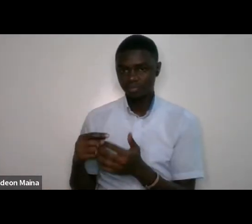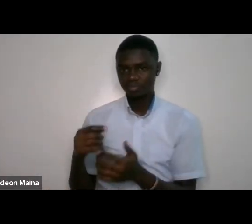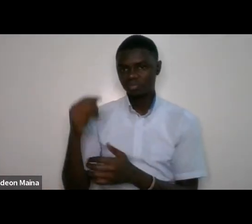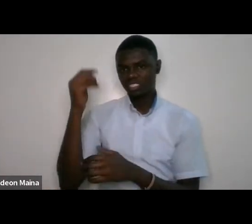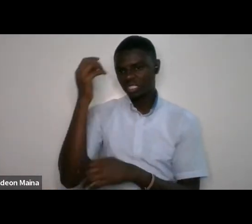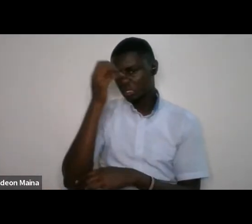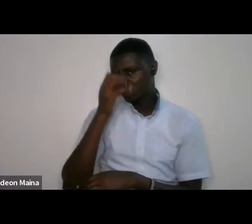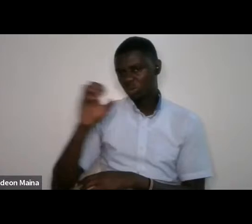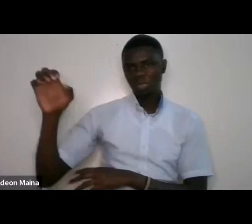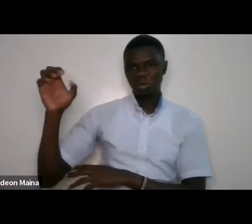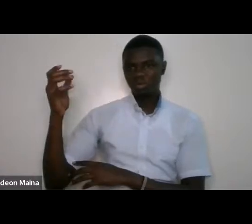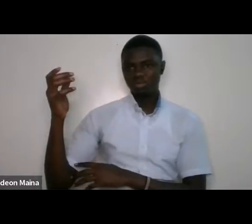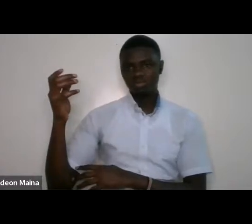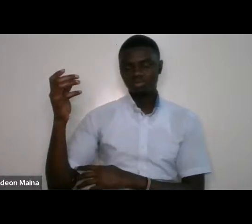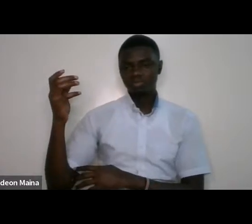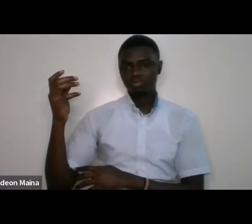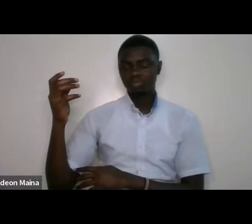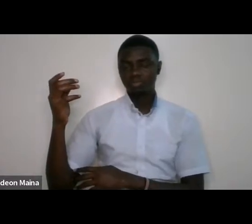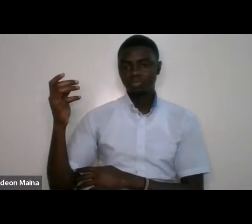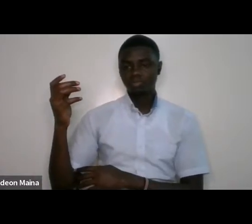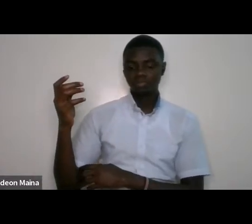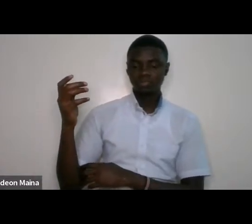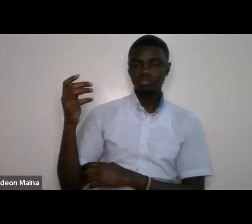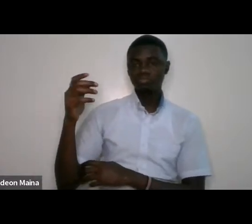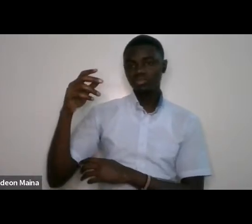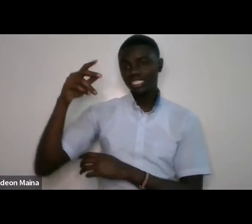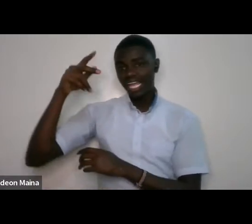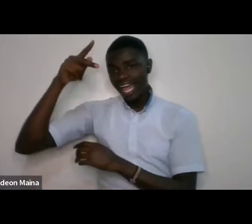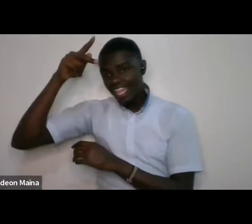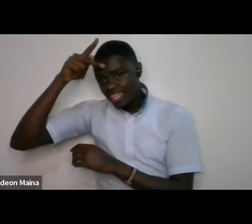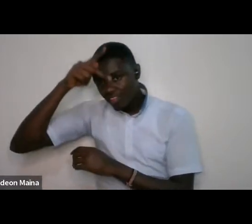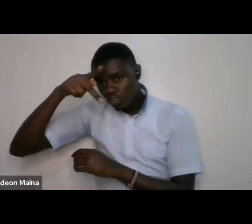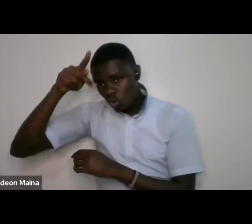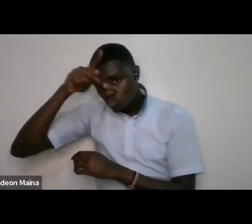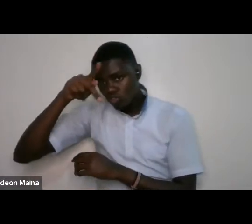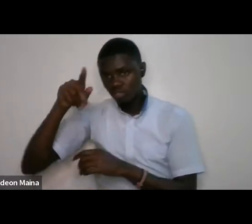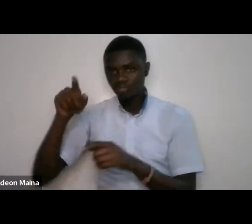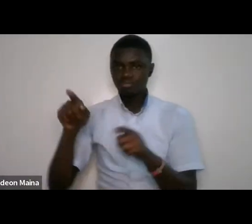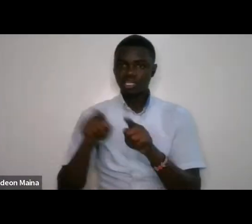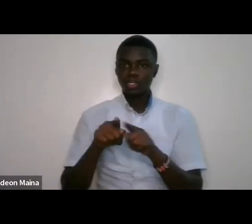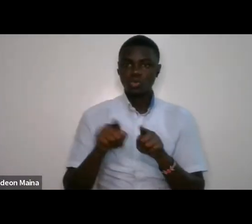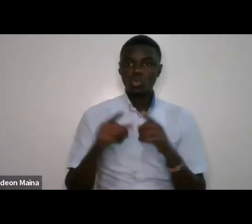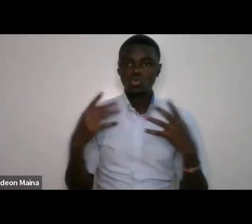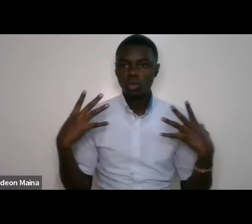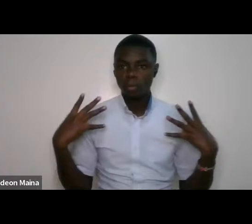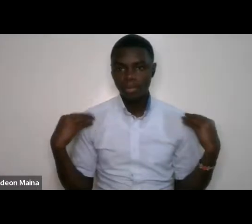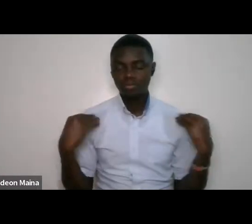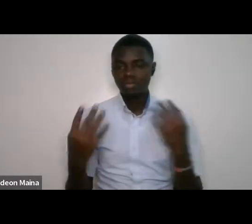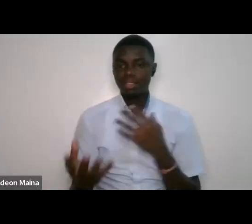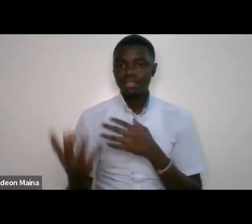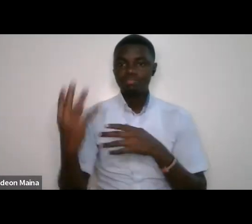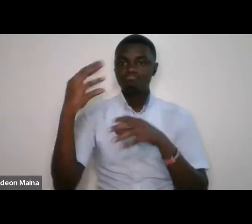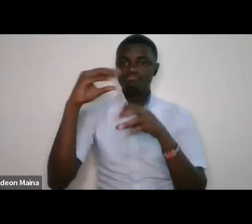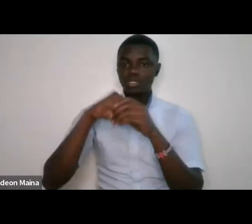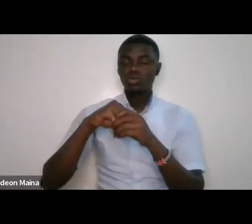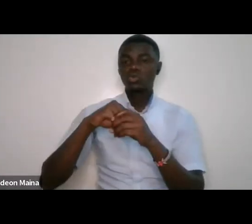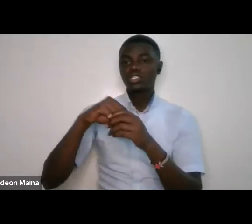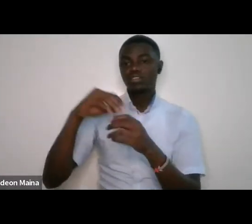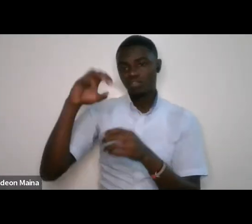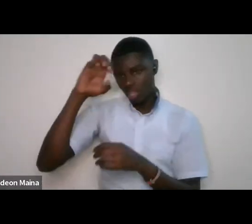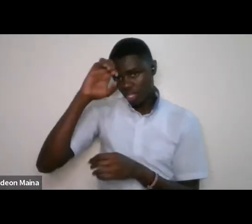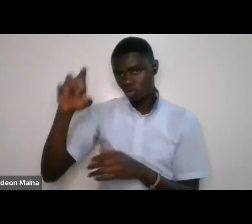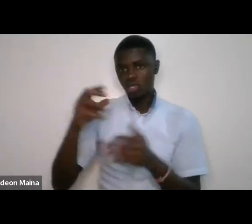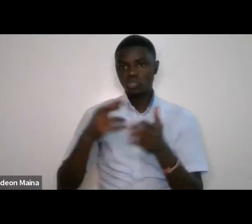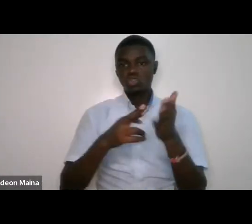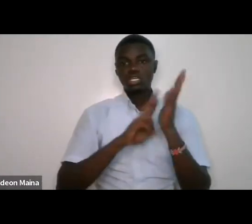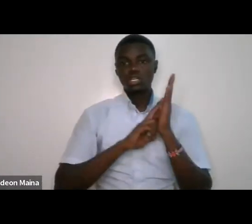the kind of philosophy and practice that inclusive education requires of us.